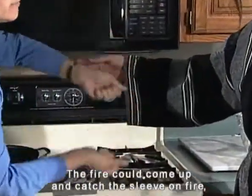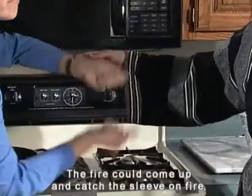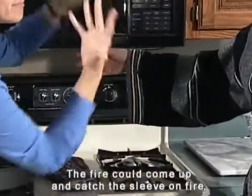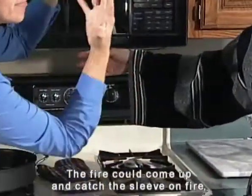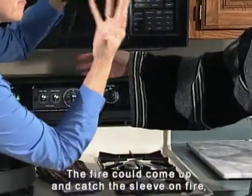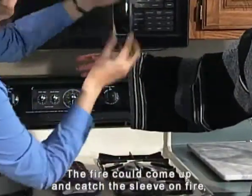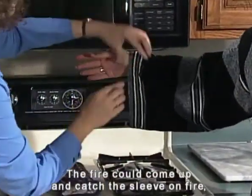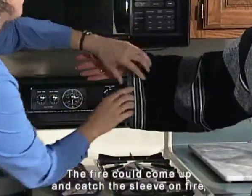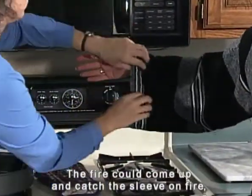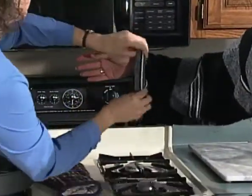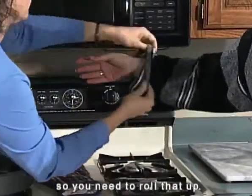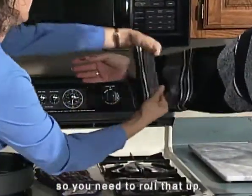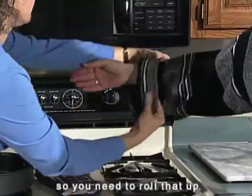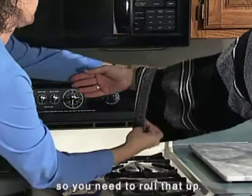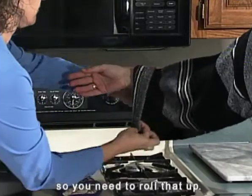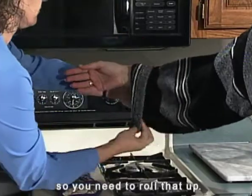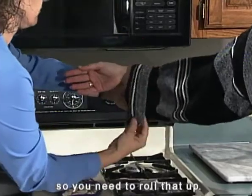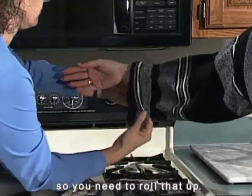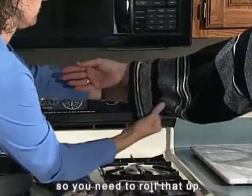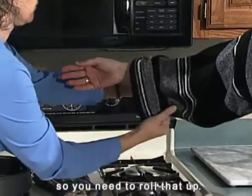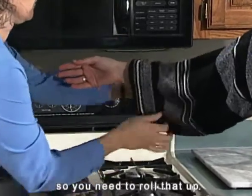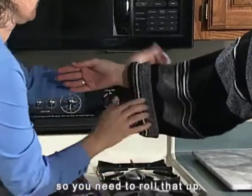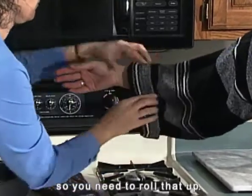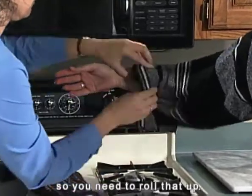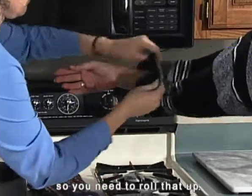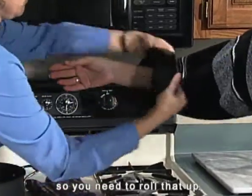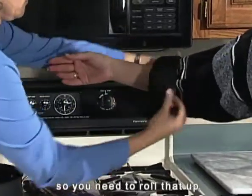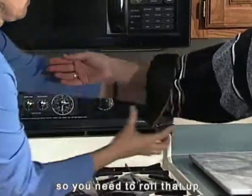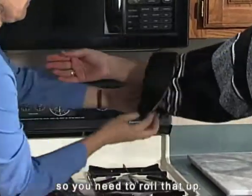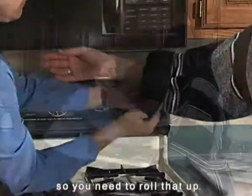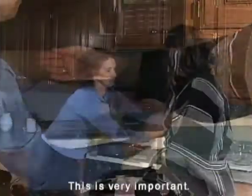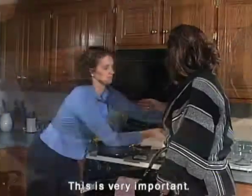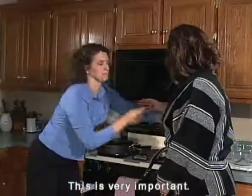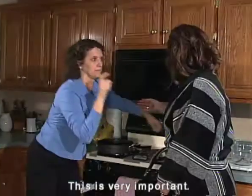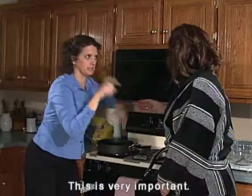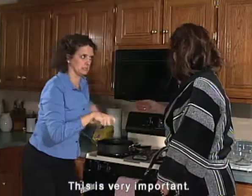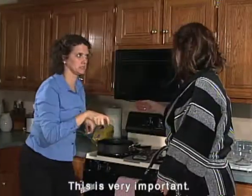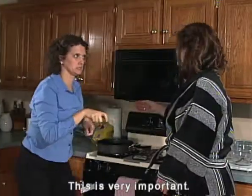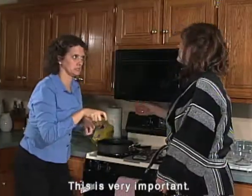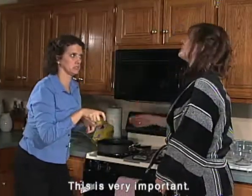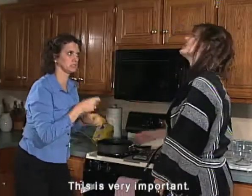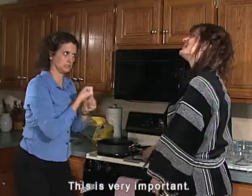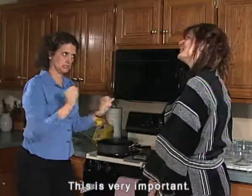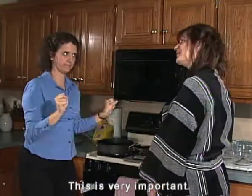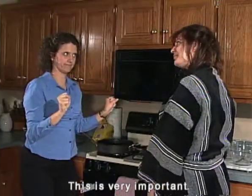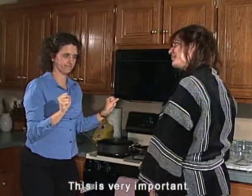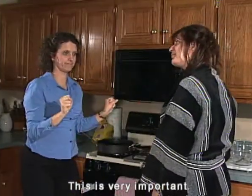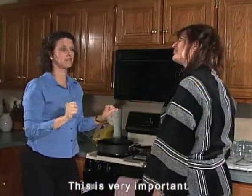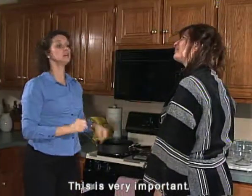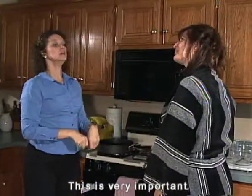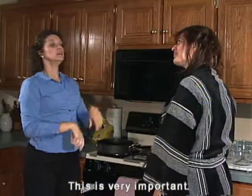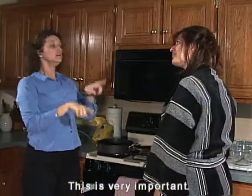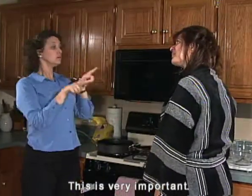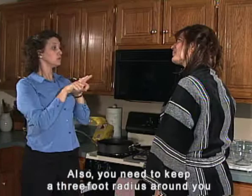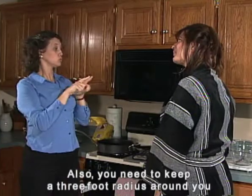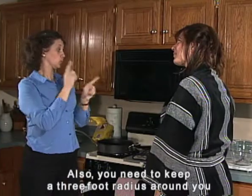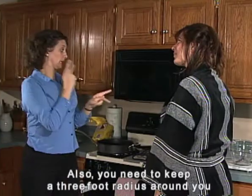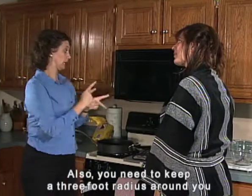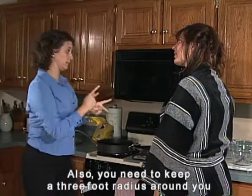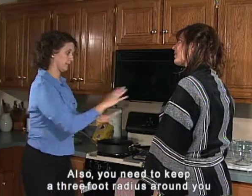catch the sleeve on fire, so you need to roll that up. This is very important. Also, you need to